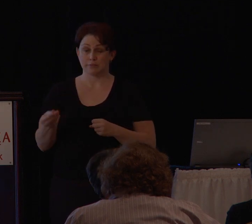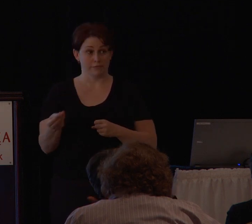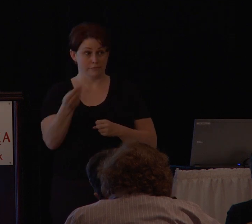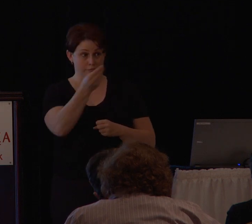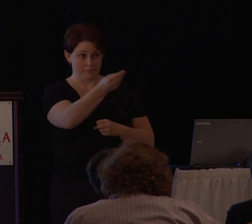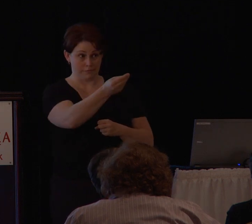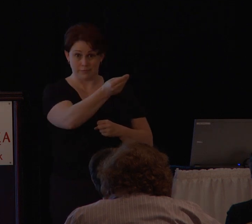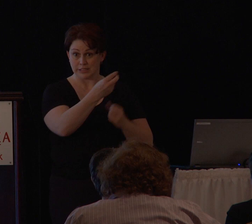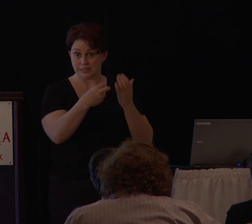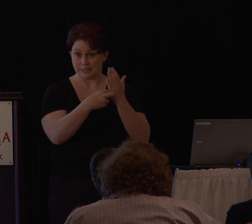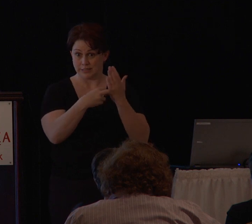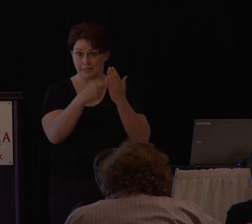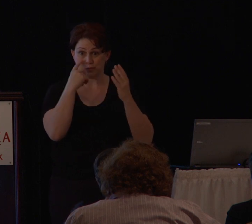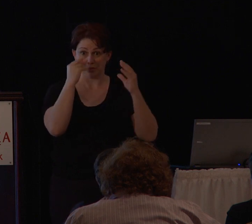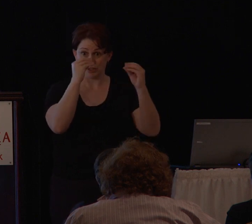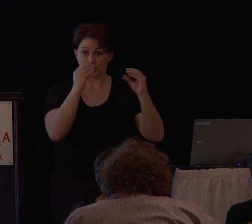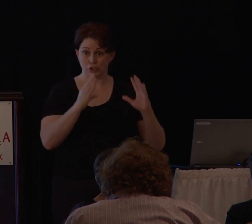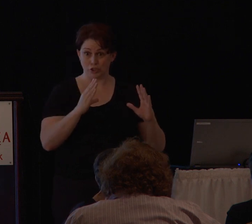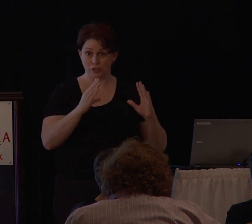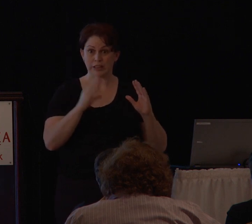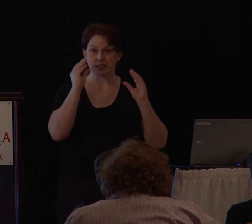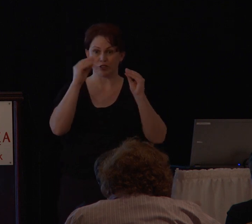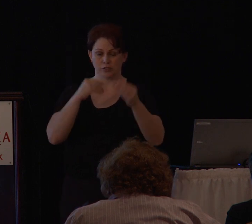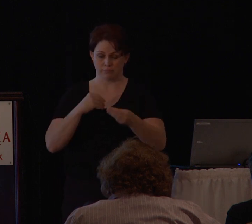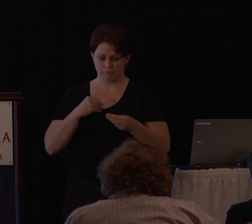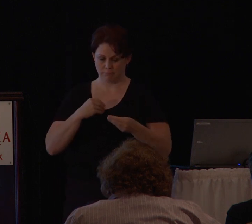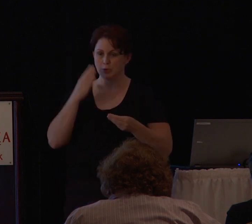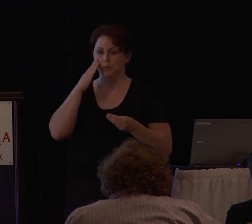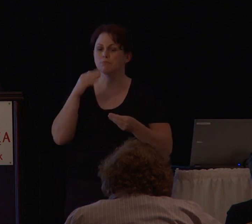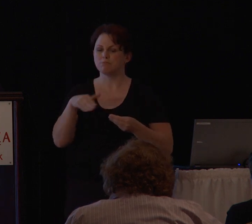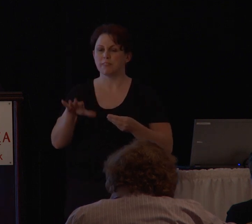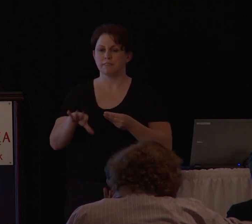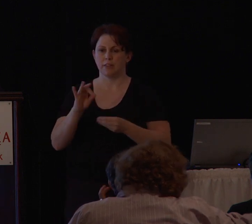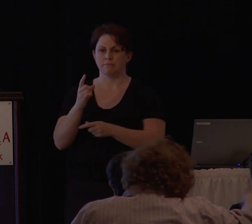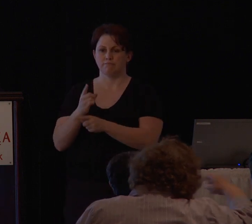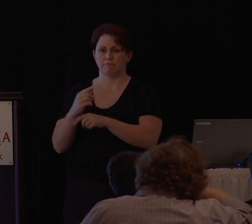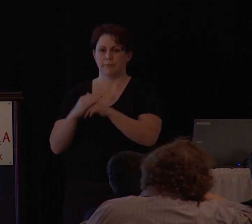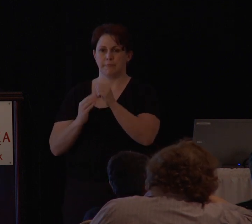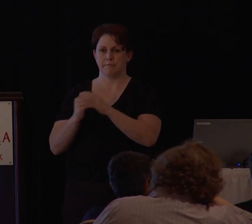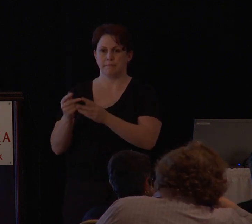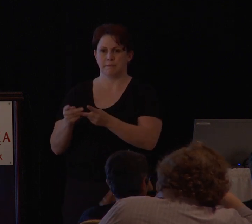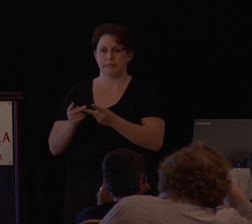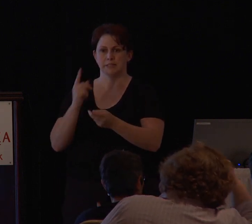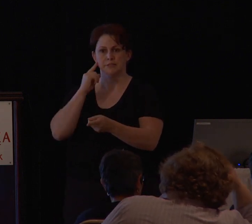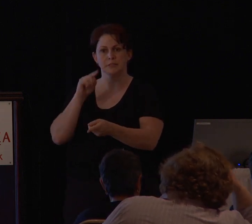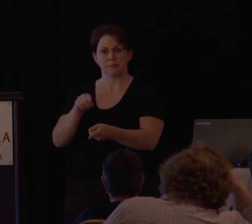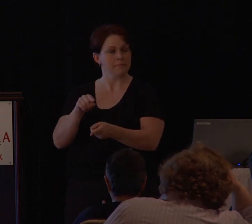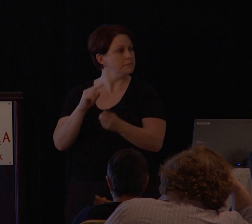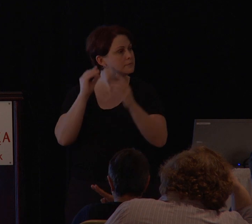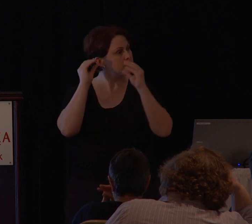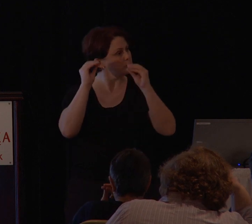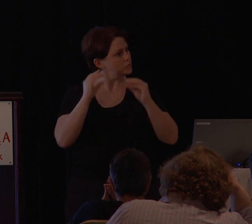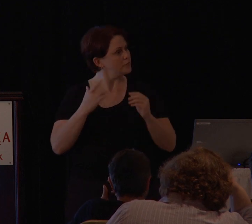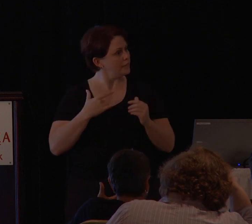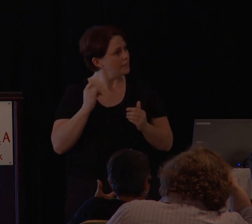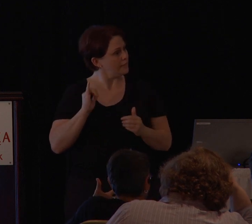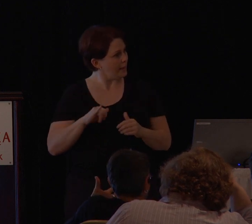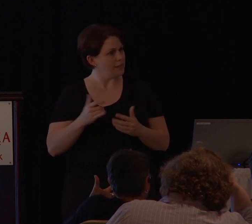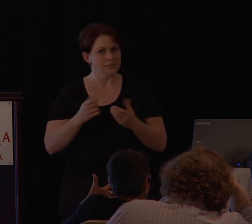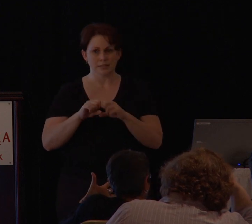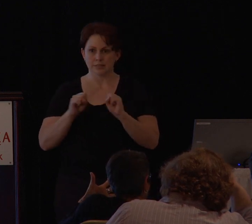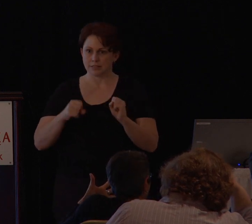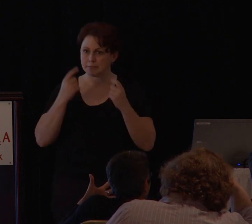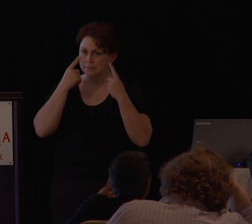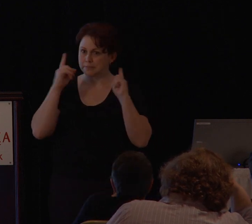and find a safe spot. And all the teachers were notified about it. And quite a few of the teachers felt that this system